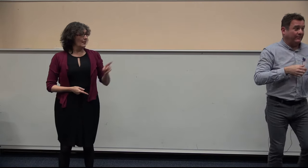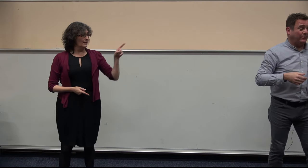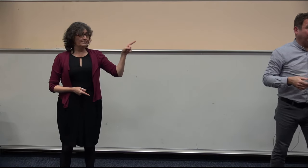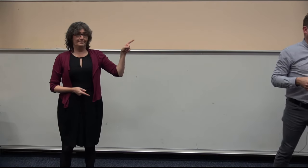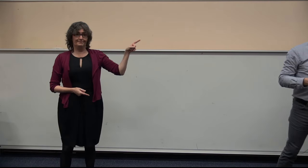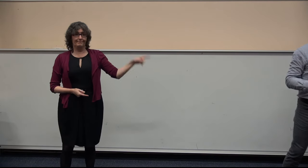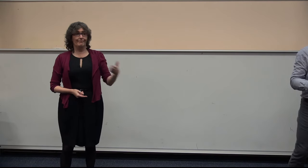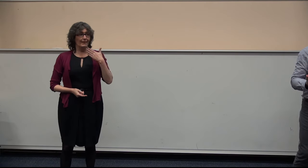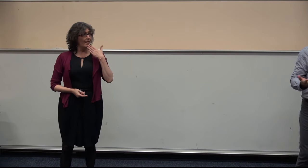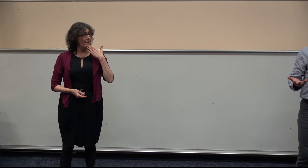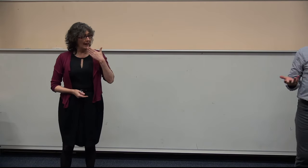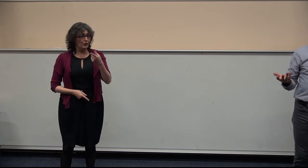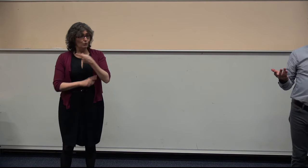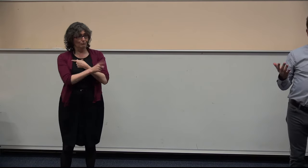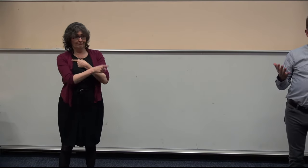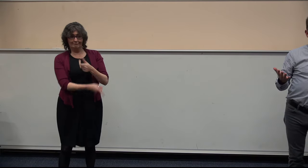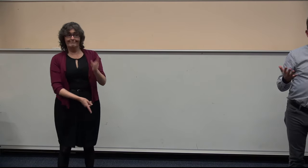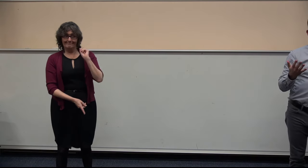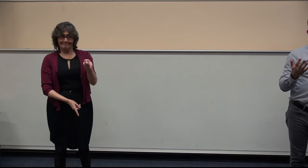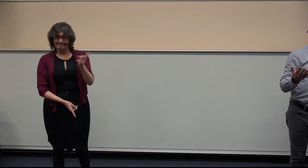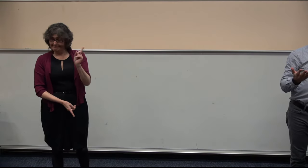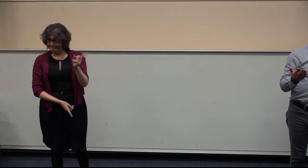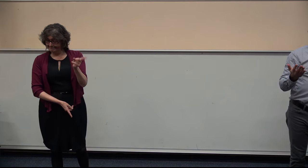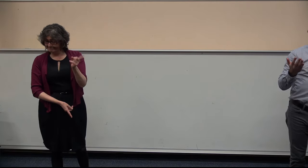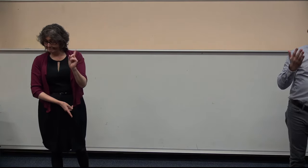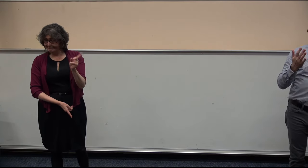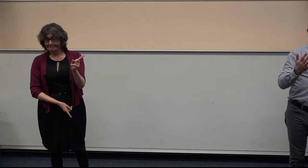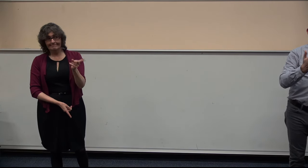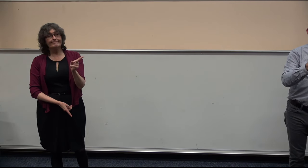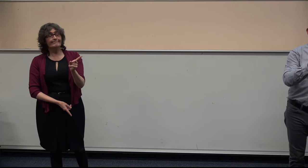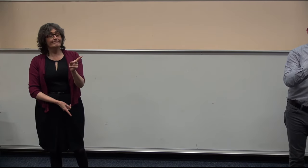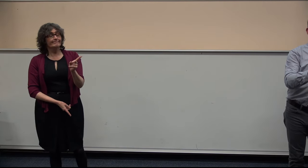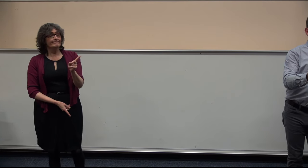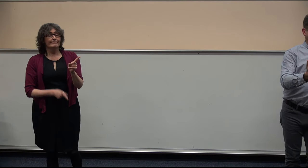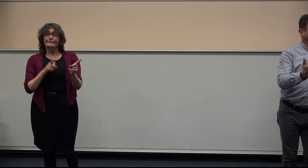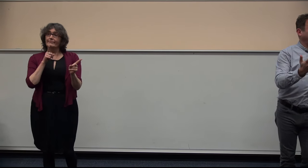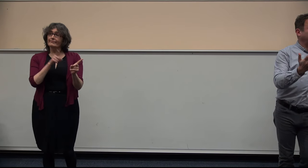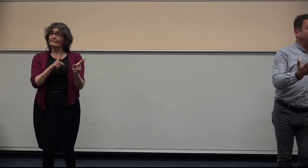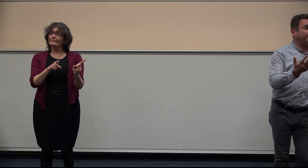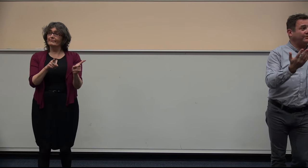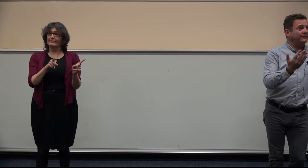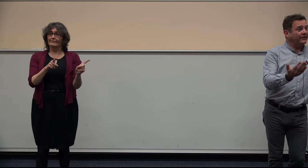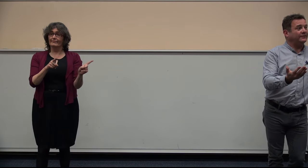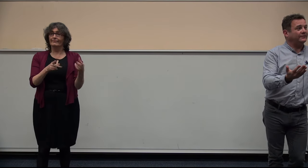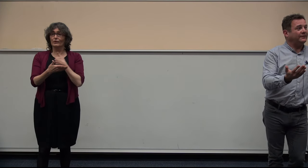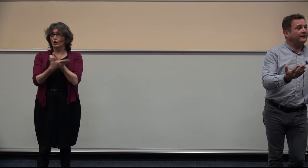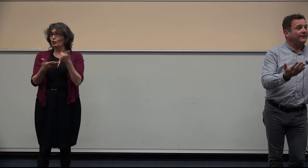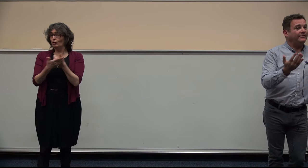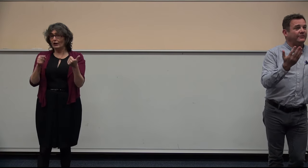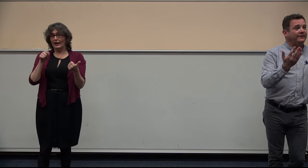hit one of the nails on the head, which is that because on the day it's the interpreter that's